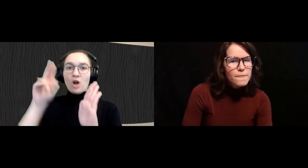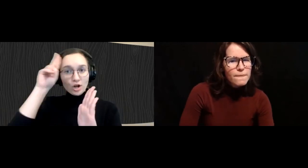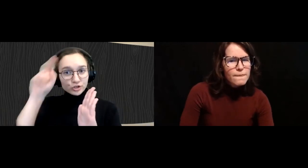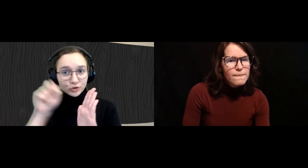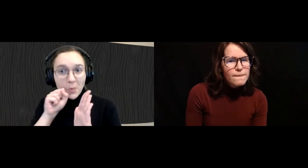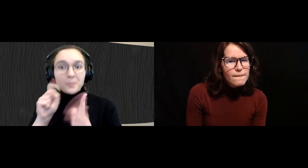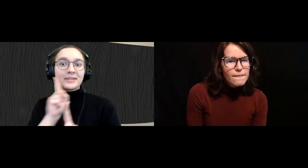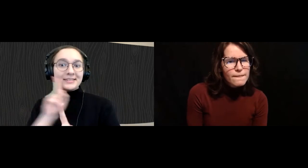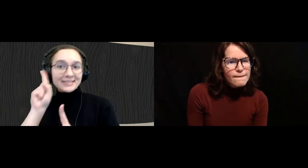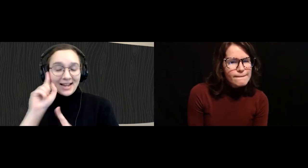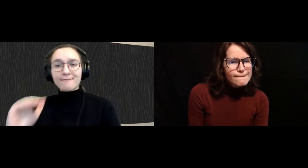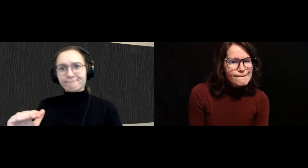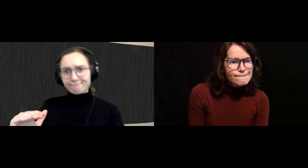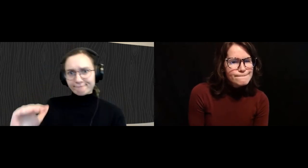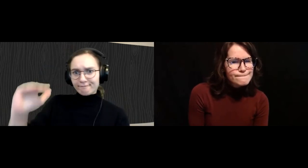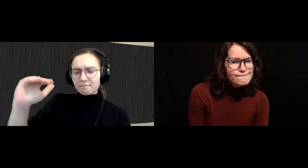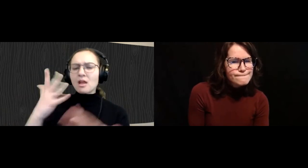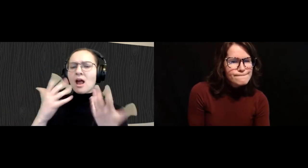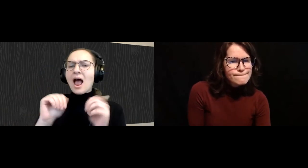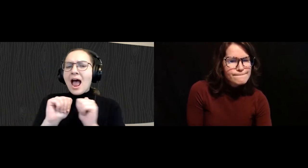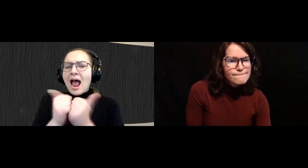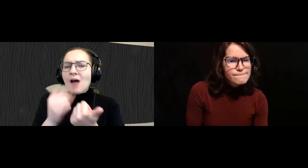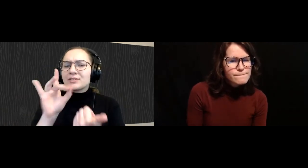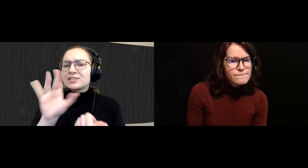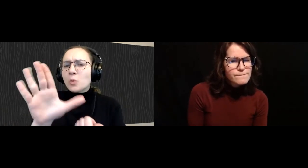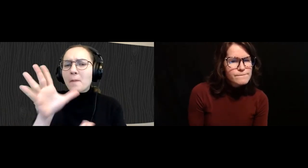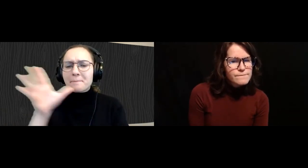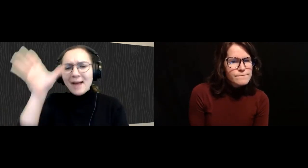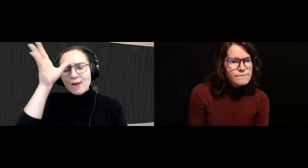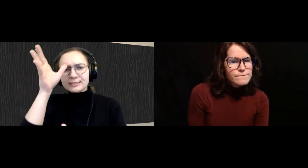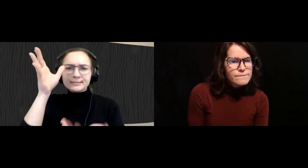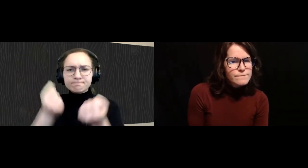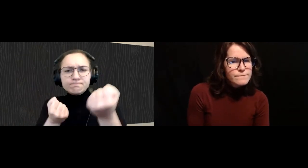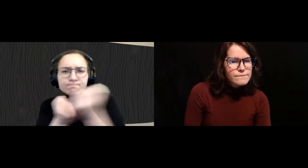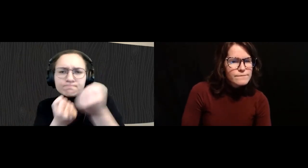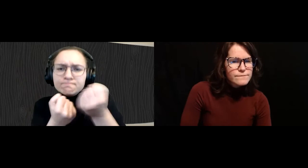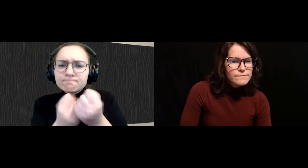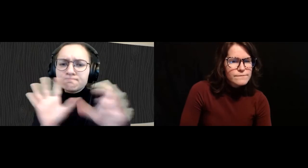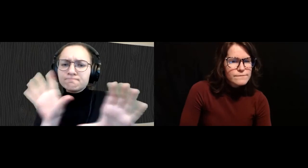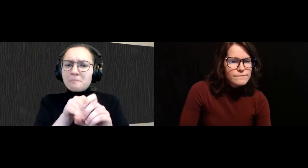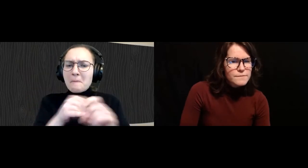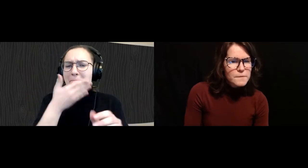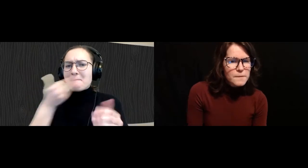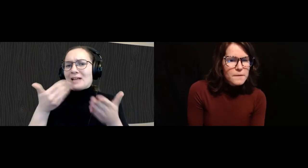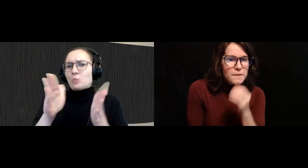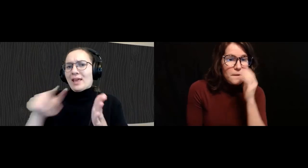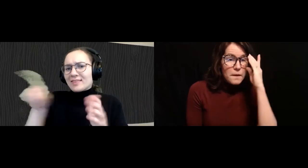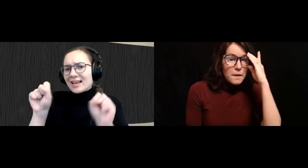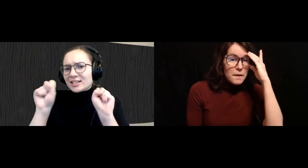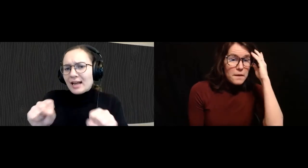Okay, so when you were identified with Usher syndrome, and of course you were deaf, so how did your parents support you